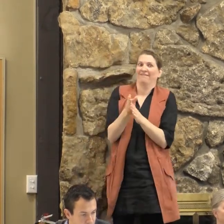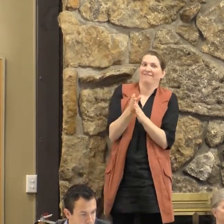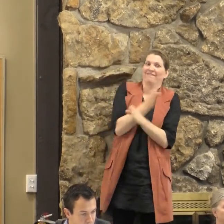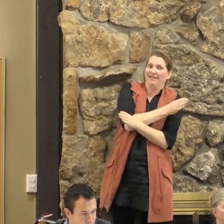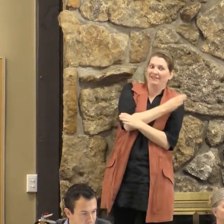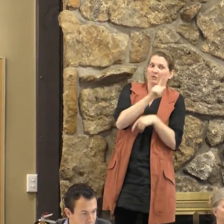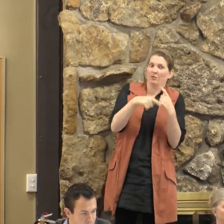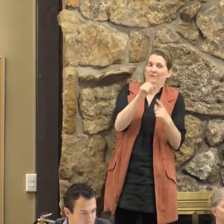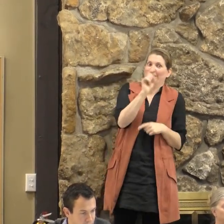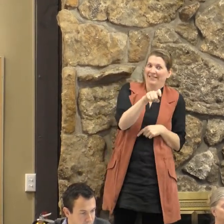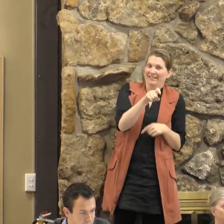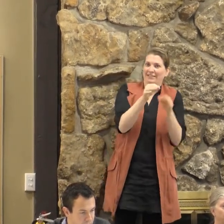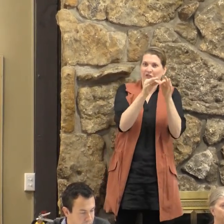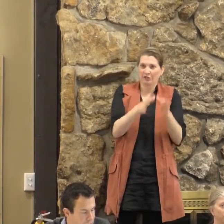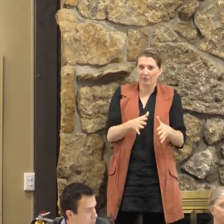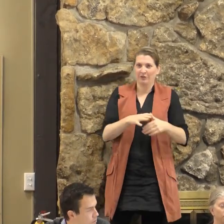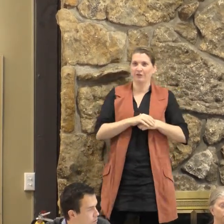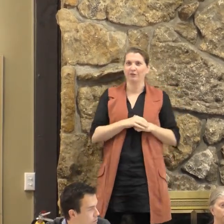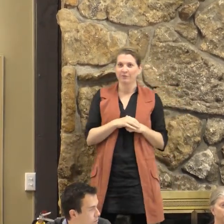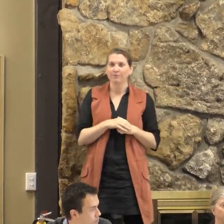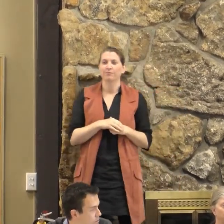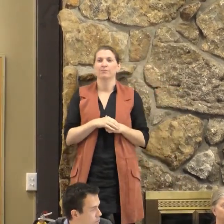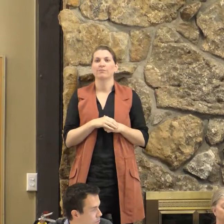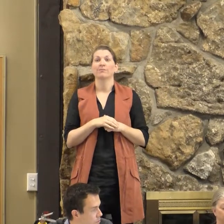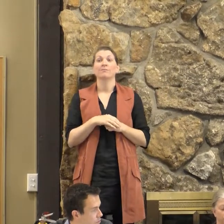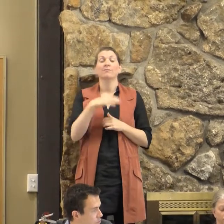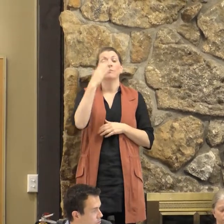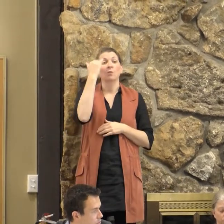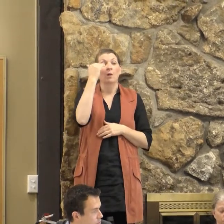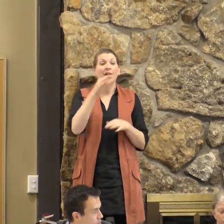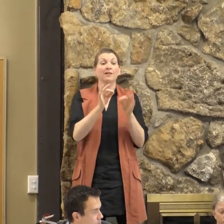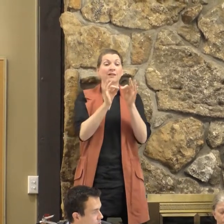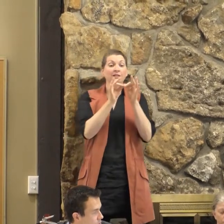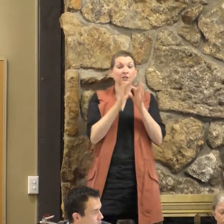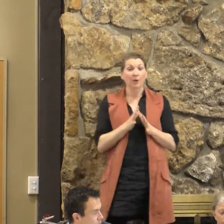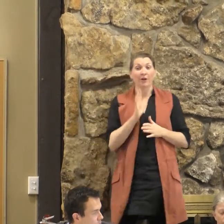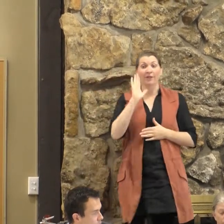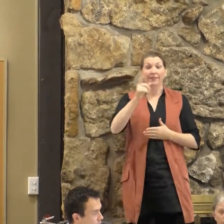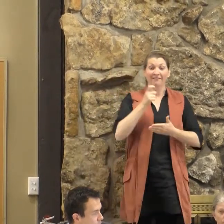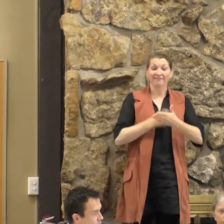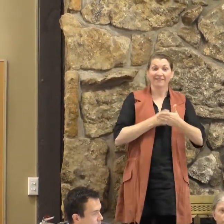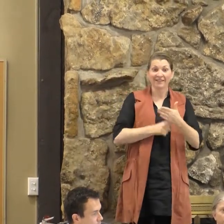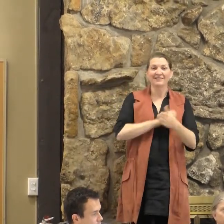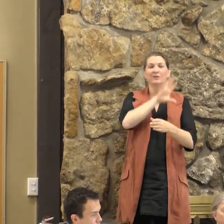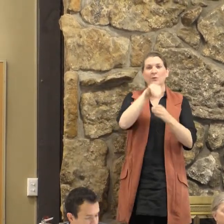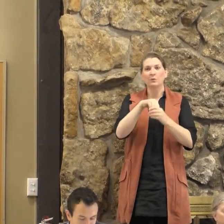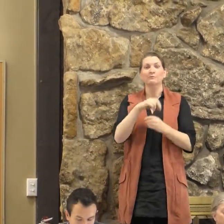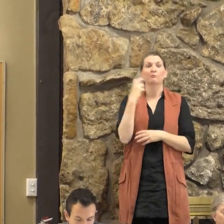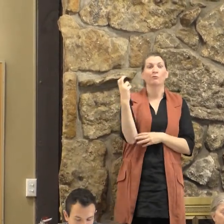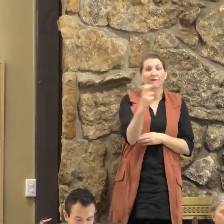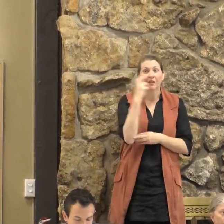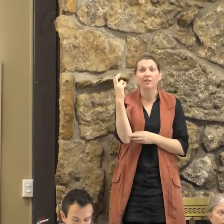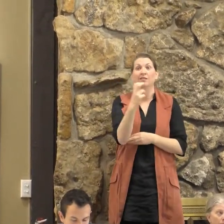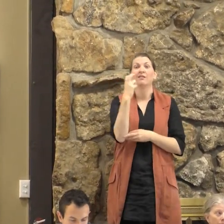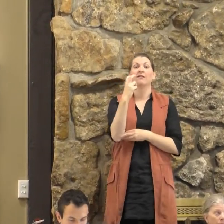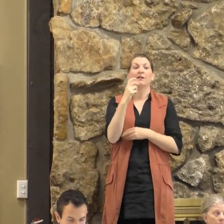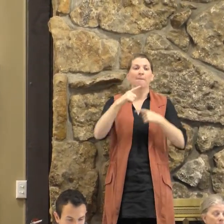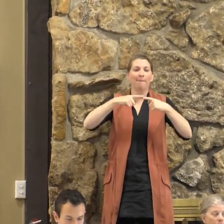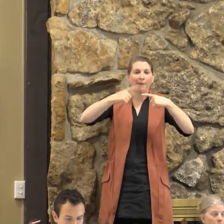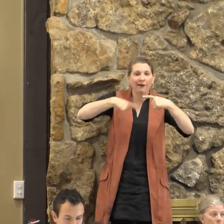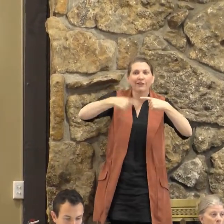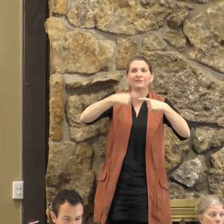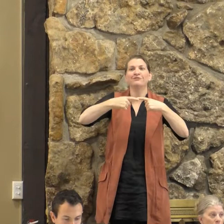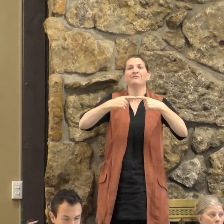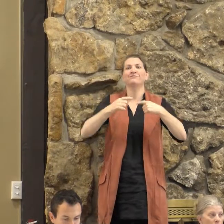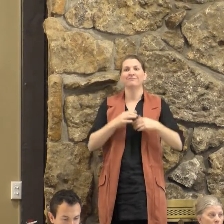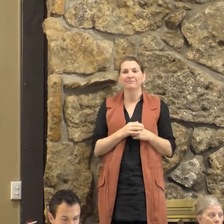mileage costs, depending on which agency you choose. They might have one or both. There might be a 1 hour minimum or a 2 hour minimum.